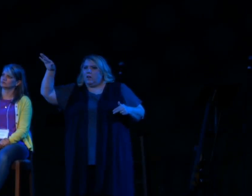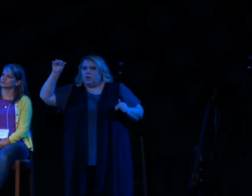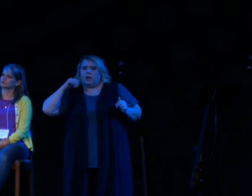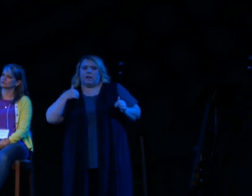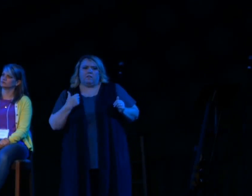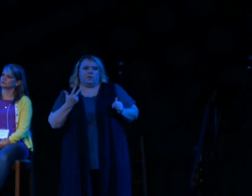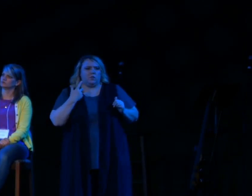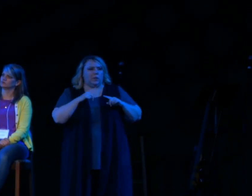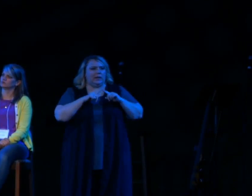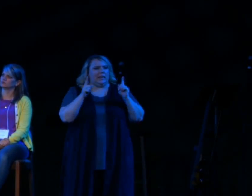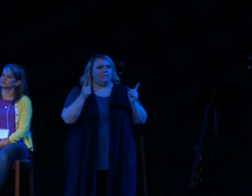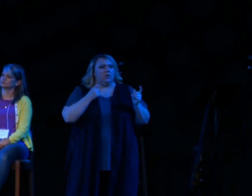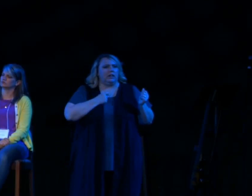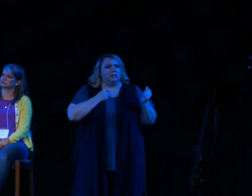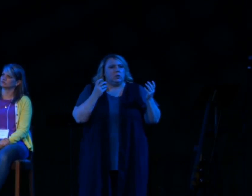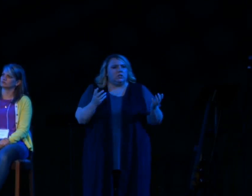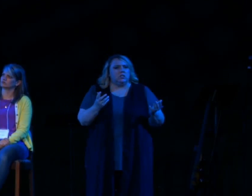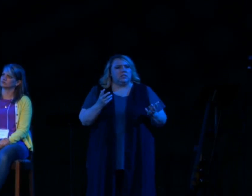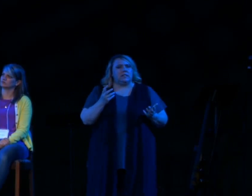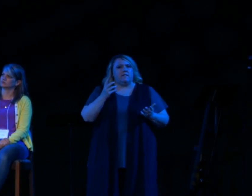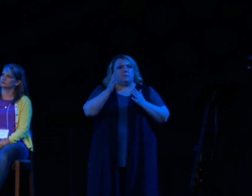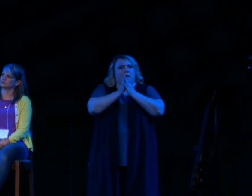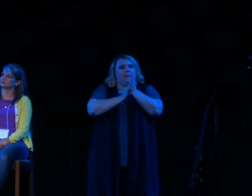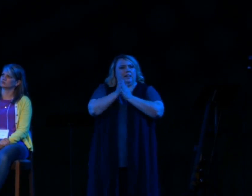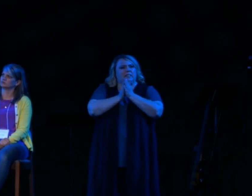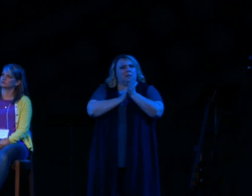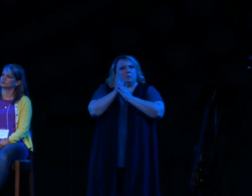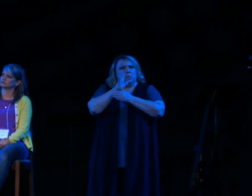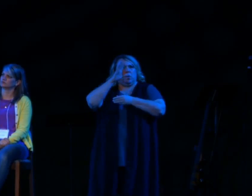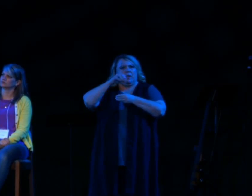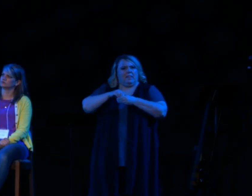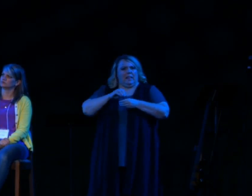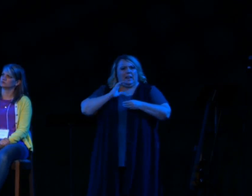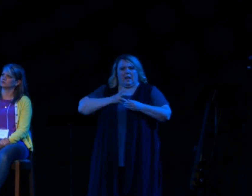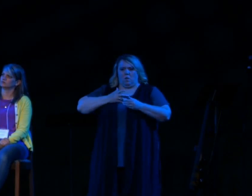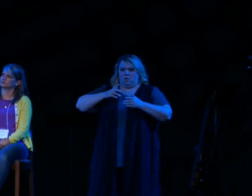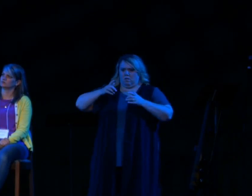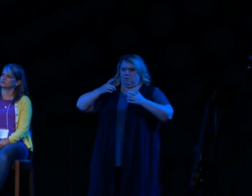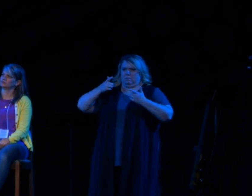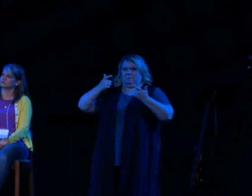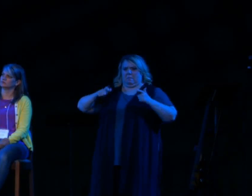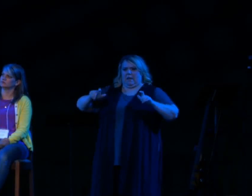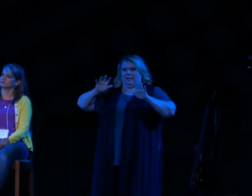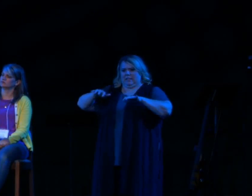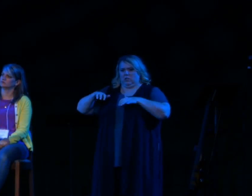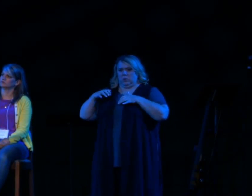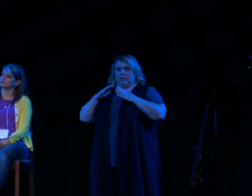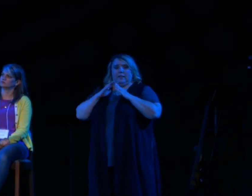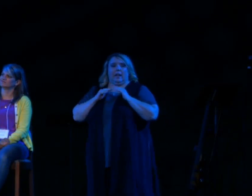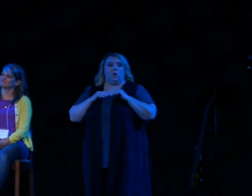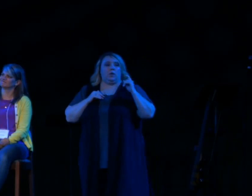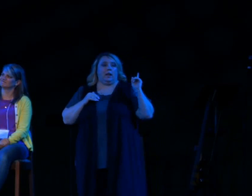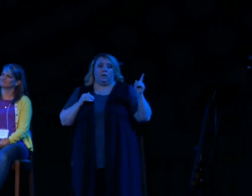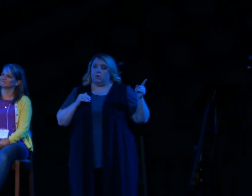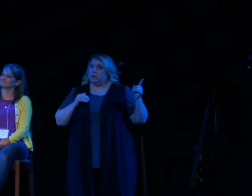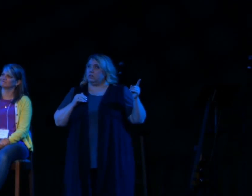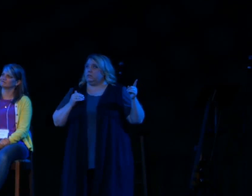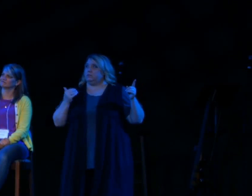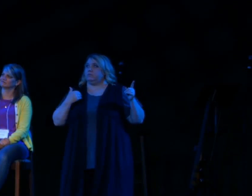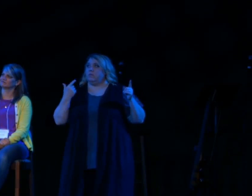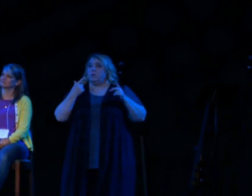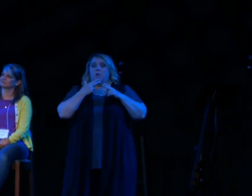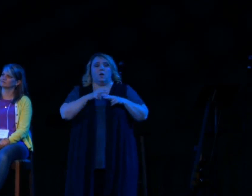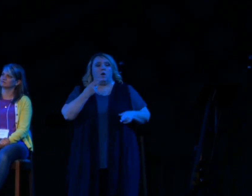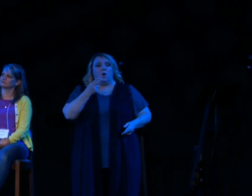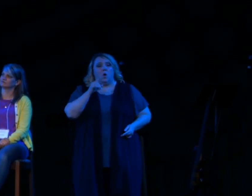then we have 3 different expressions of Methodism, if you will, in our main sanctuary. And then downtown, east of downtown, we have something